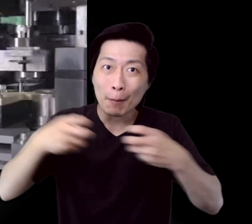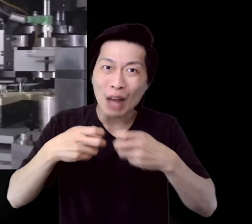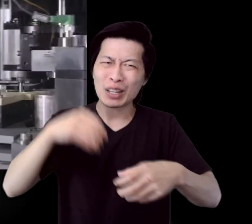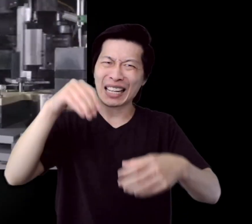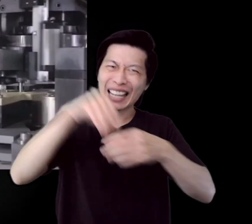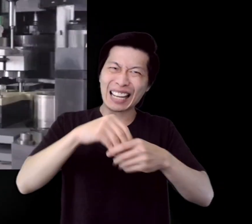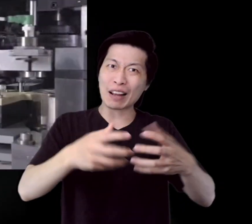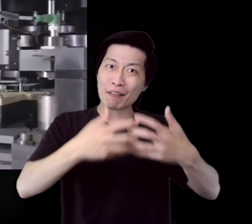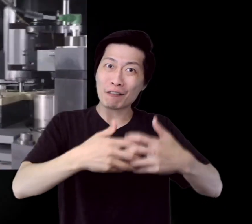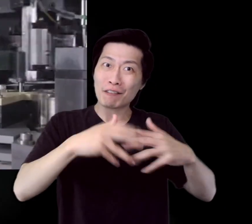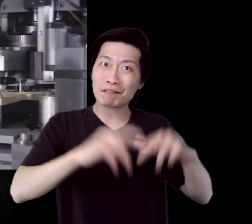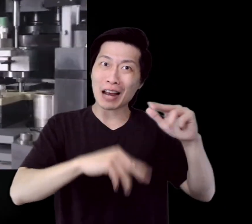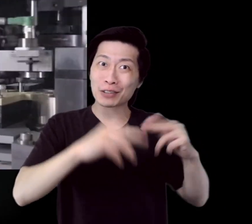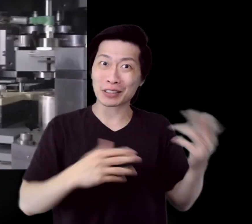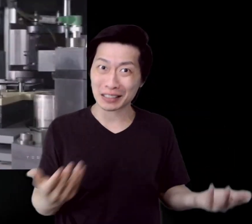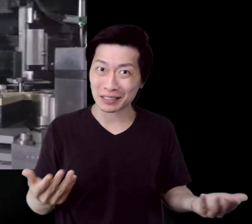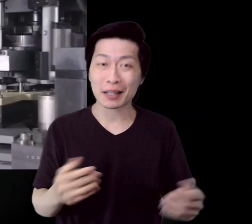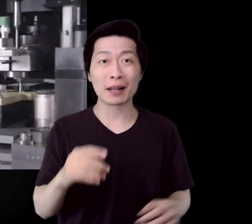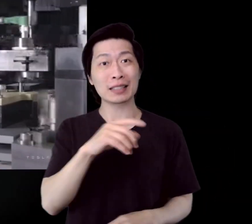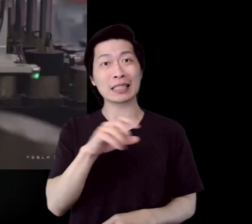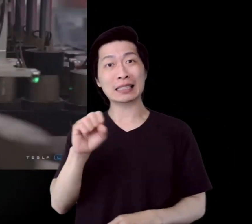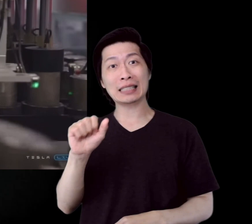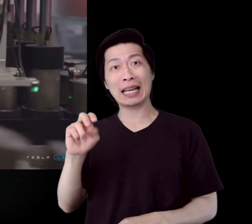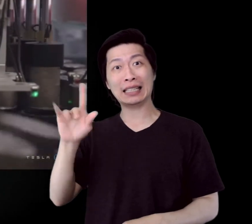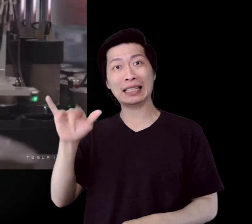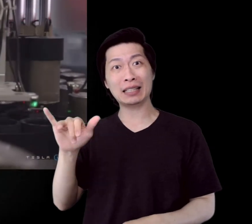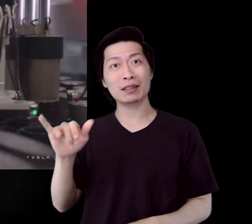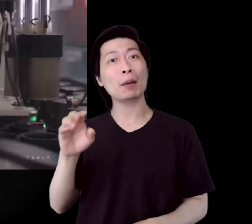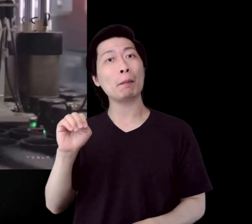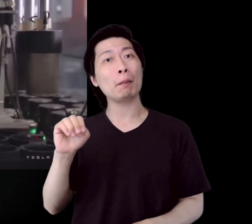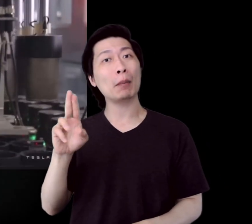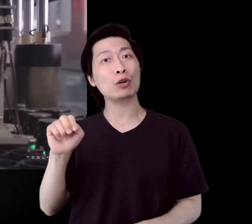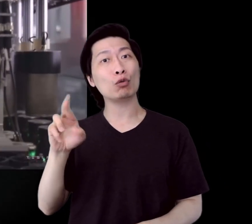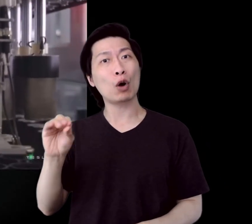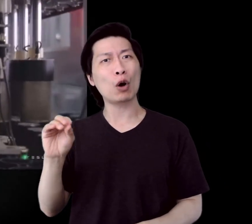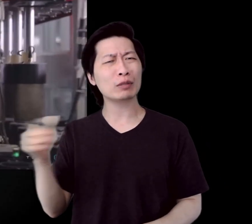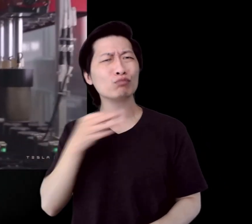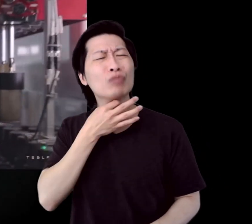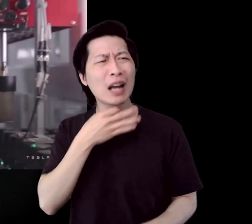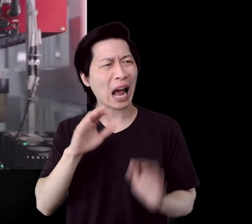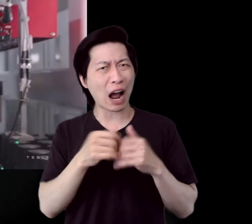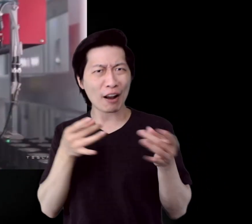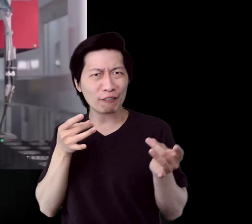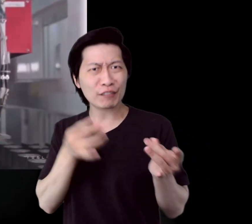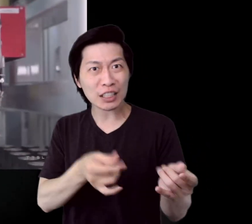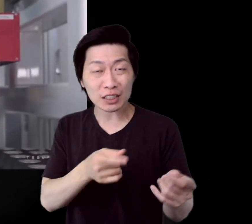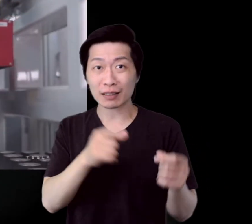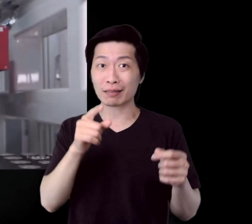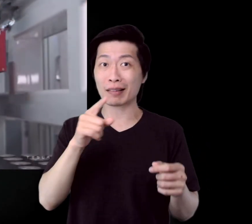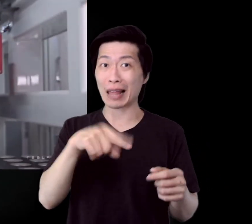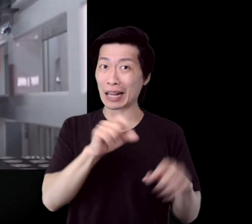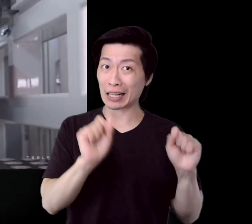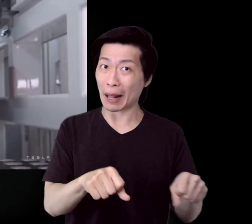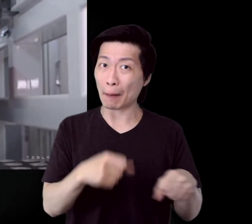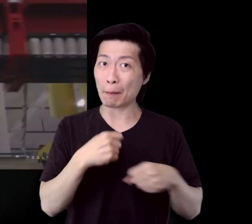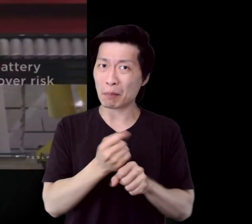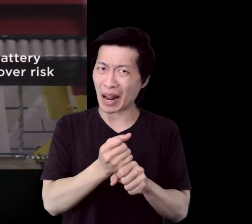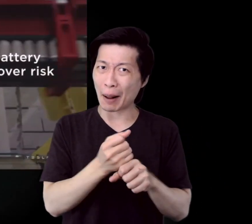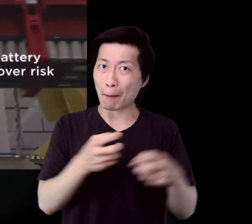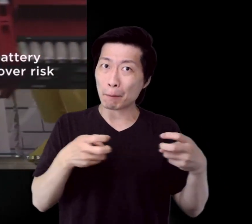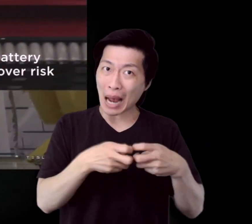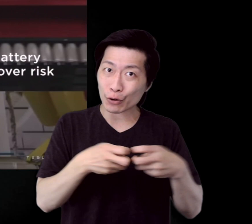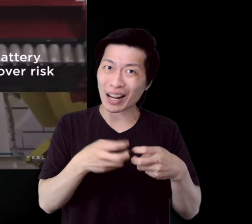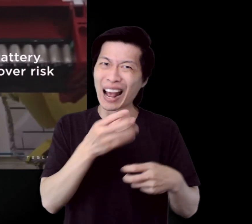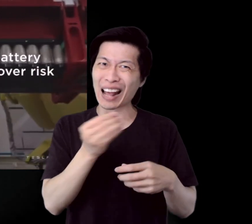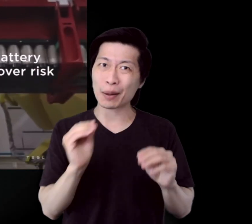factory. Because this was something that Sandy Munro was very curious about, how efficient they were able to produce these batteries